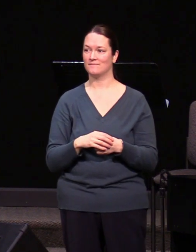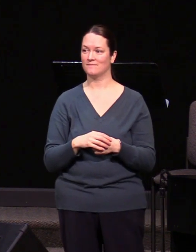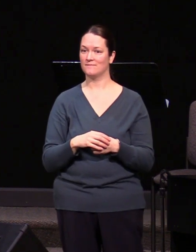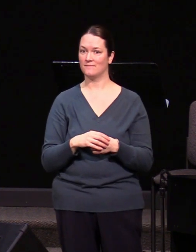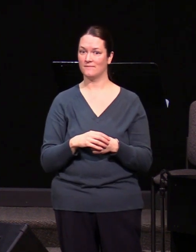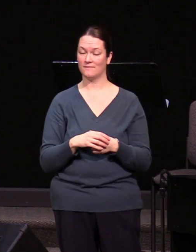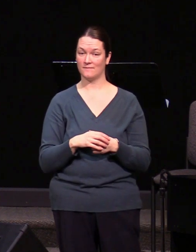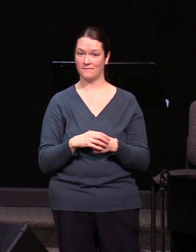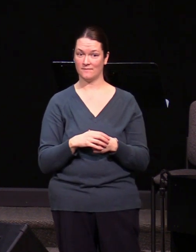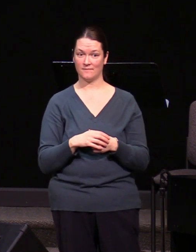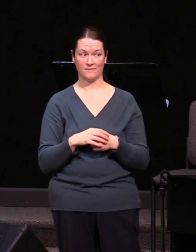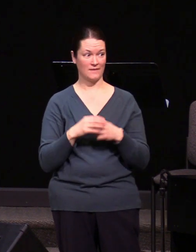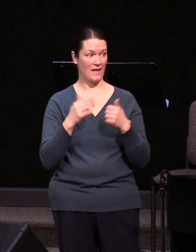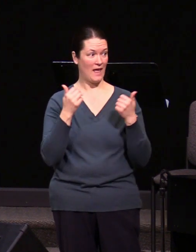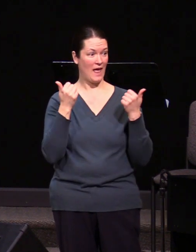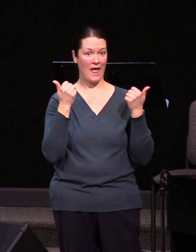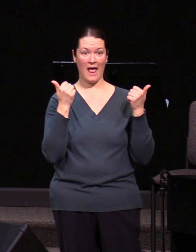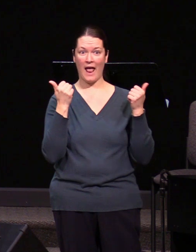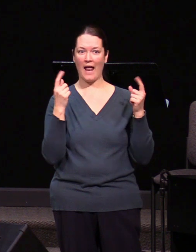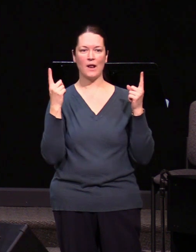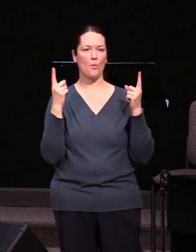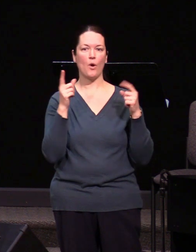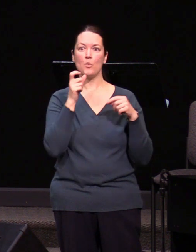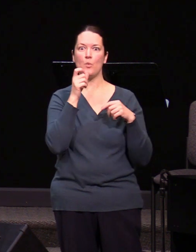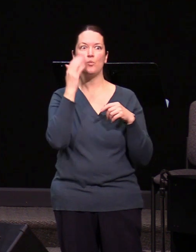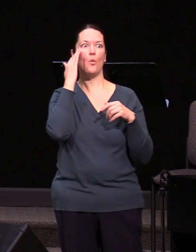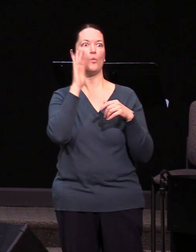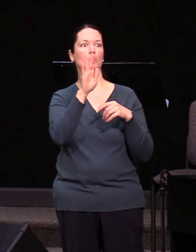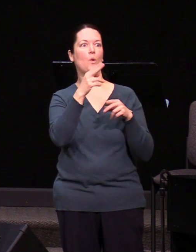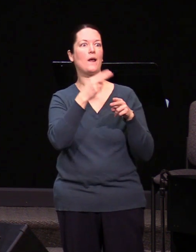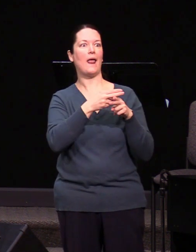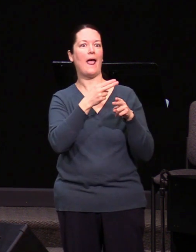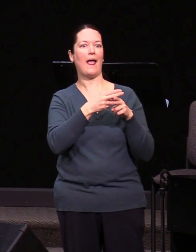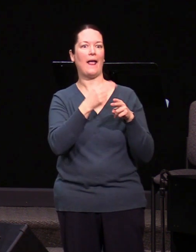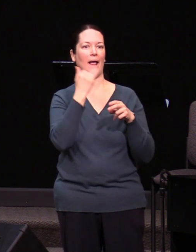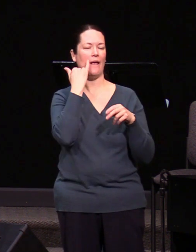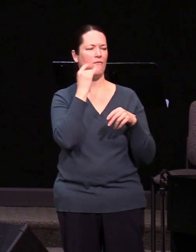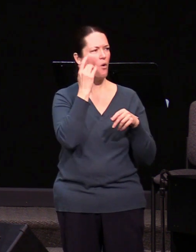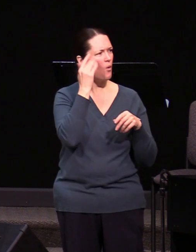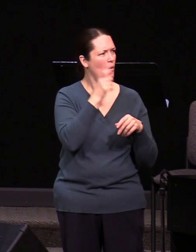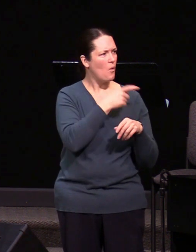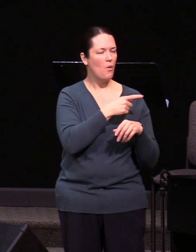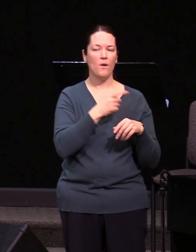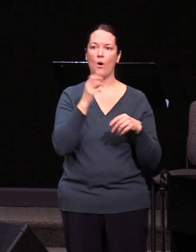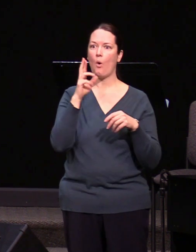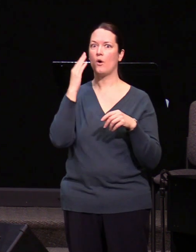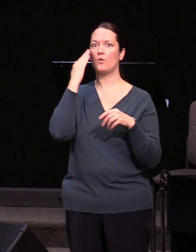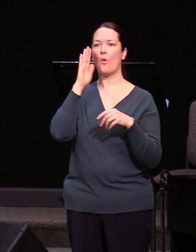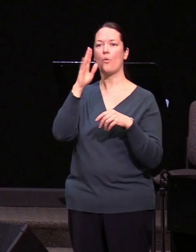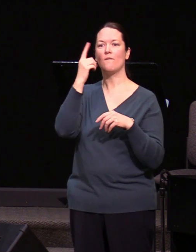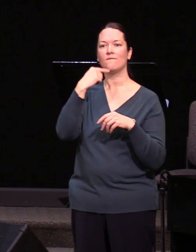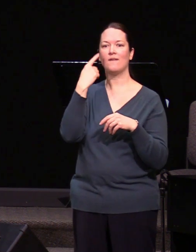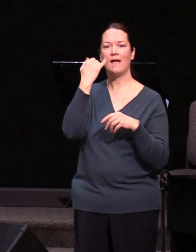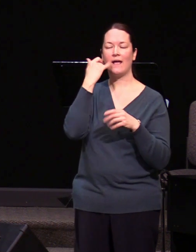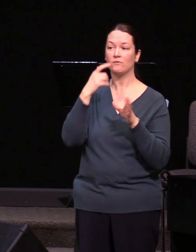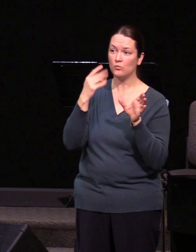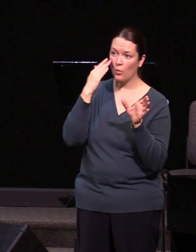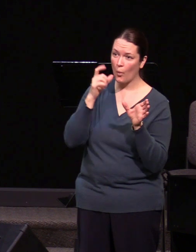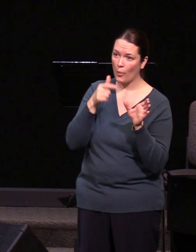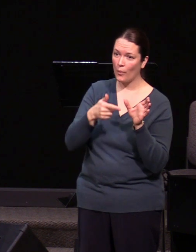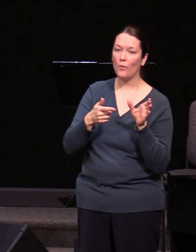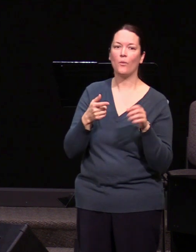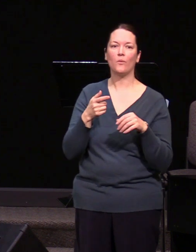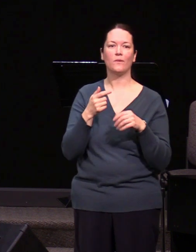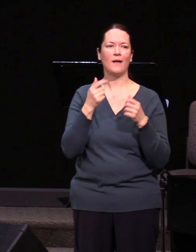Add anybody who would recognize your name if it was spoken, or recognize your face if it was shown to them.